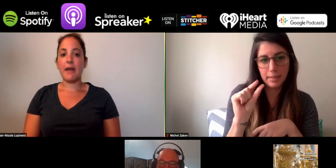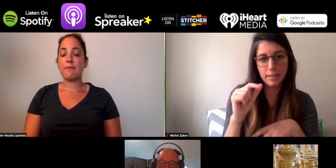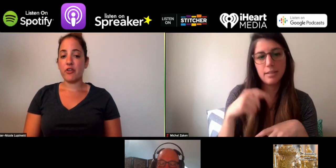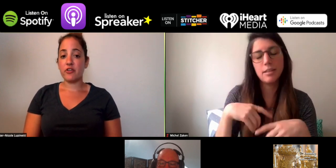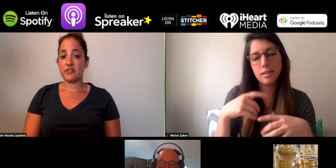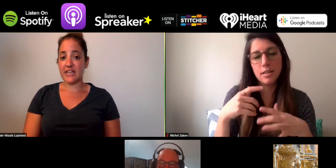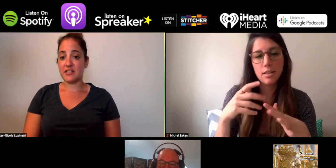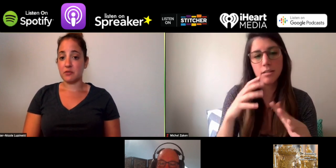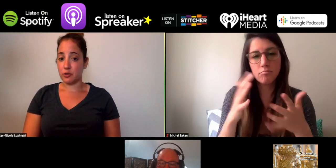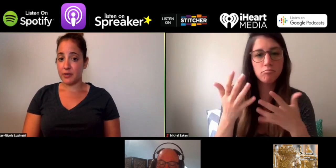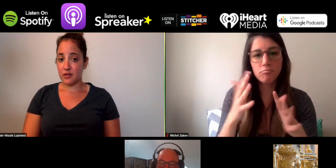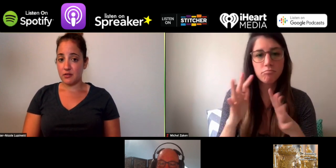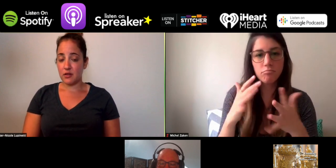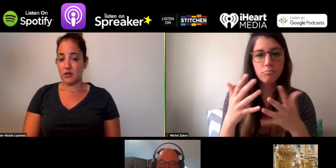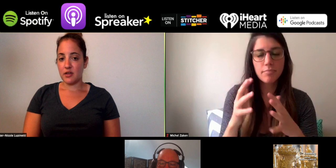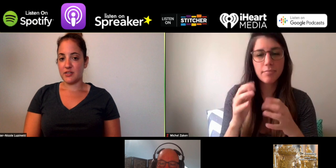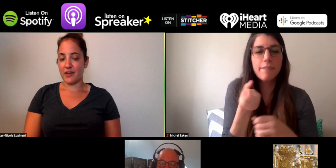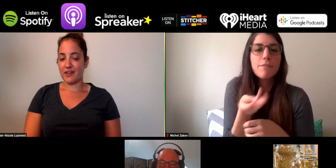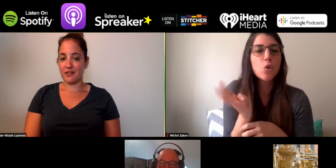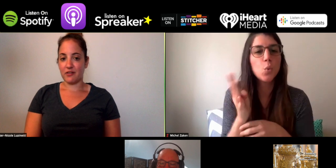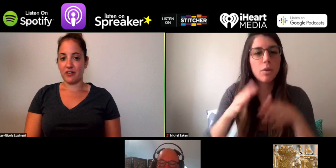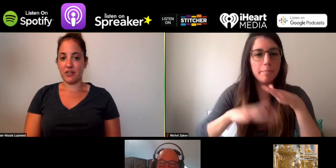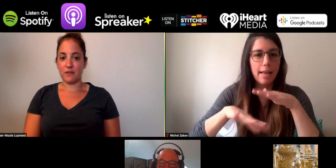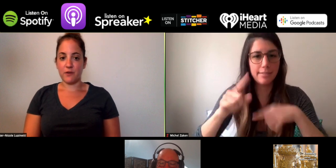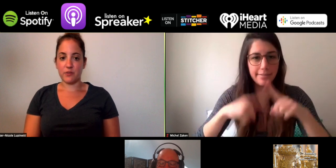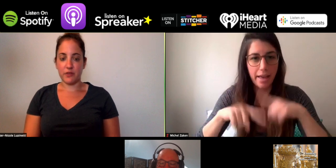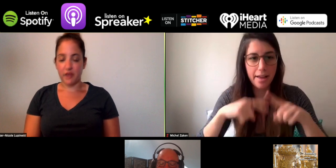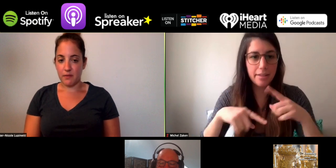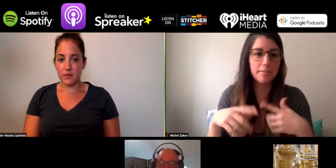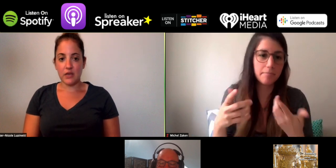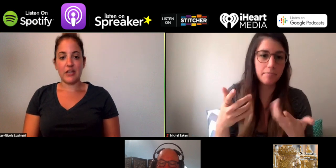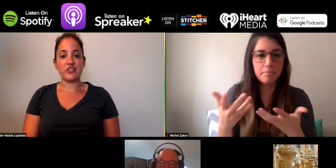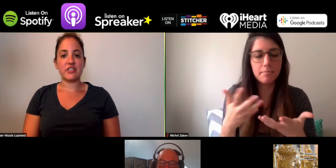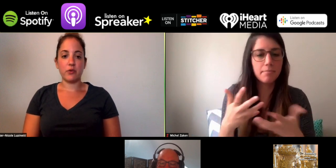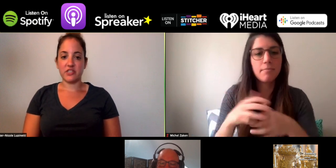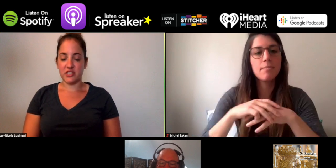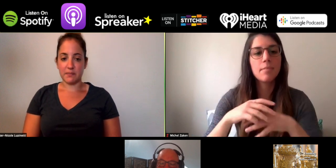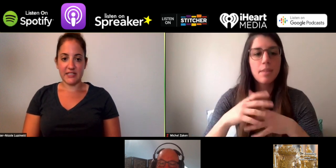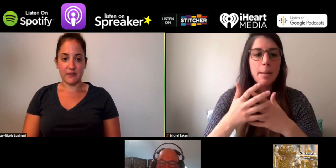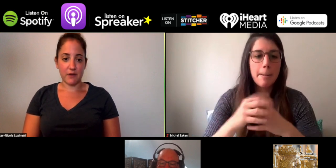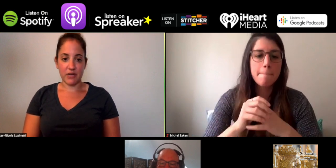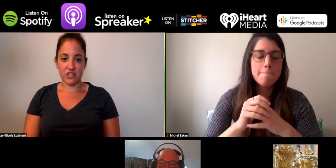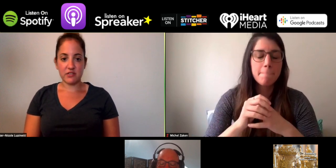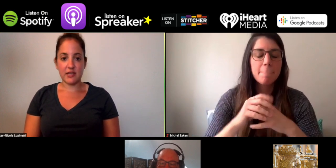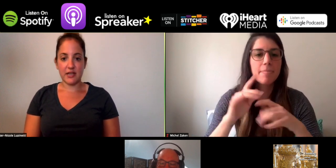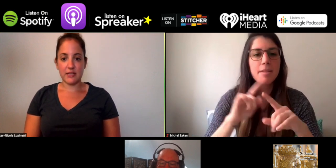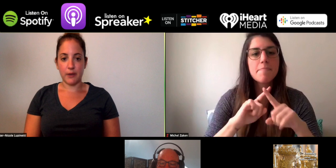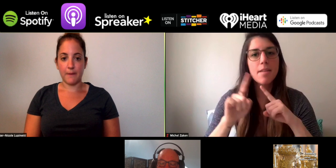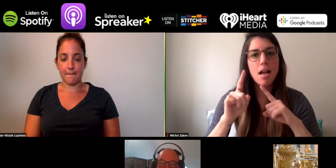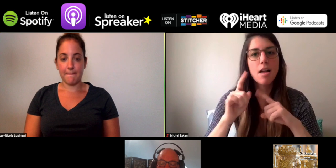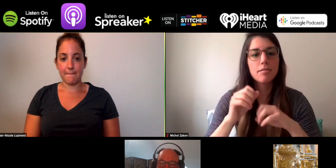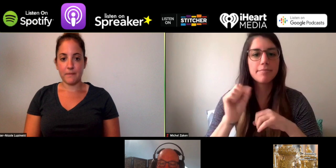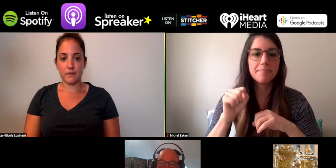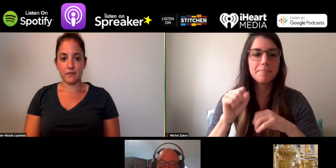Yeah, my brother signs a little bit, and so I can lightly converse with him. It's just mostly just basic foundational signs,